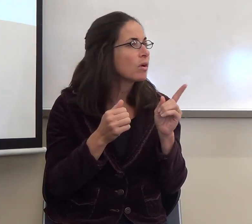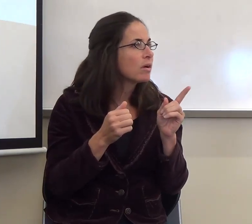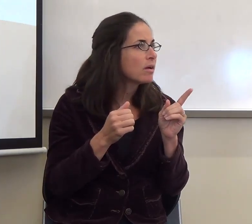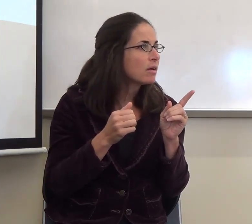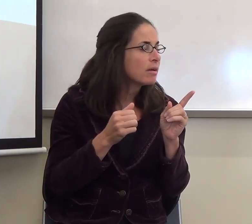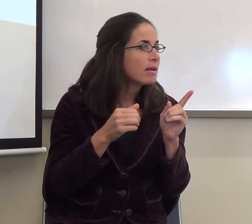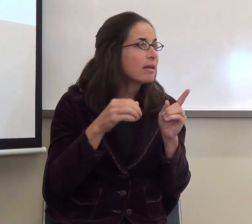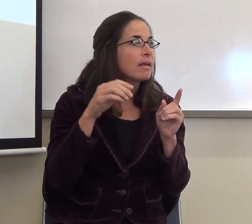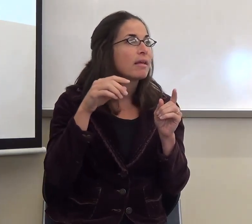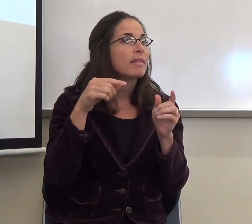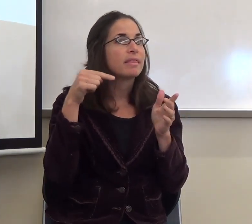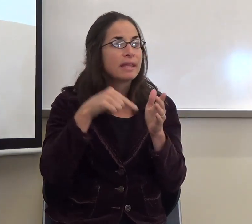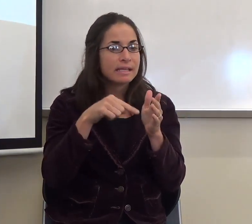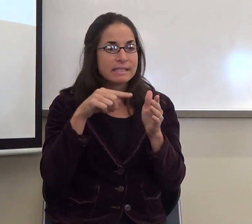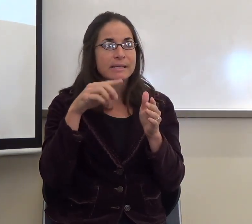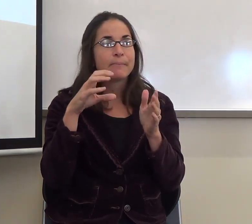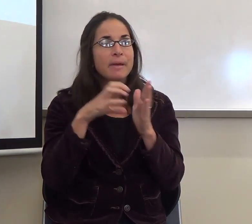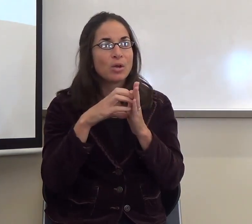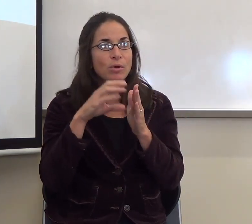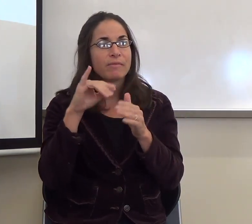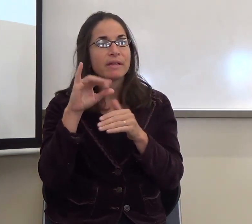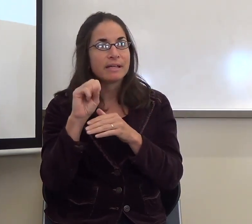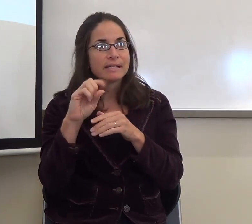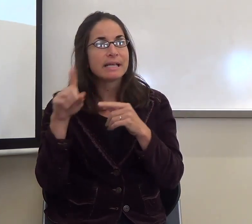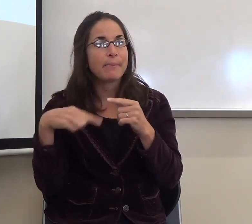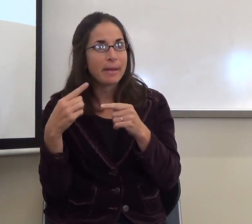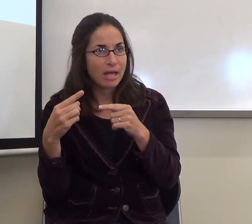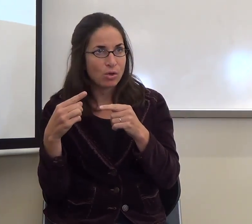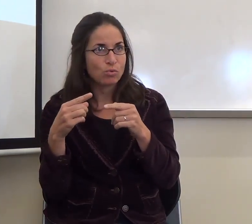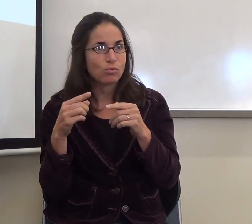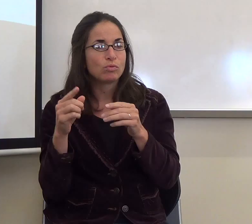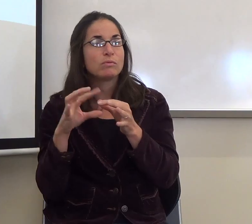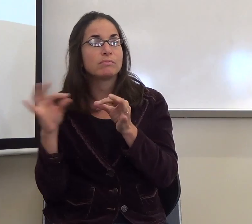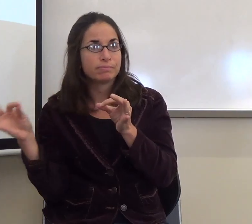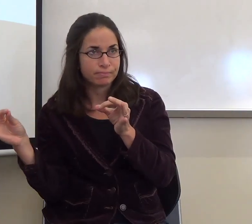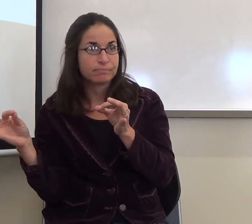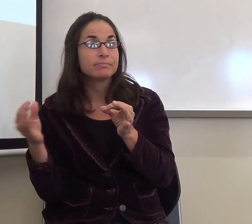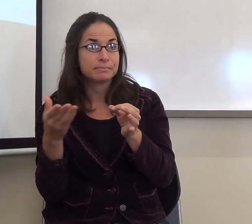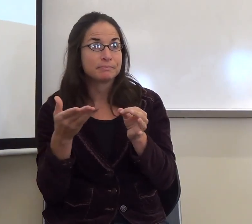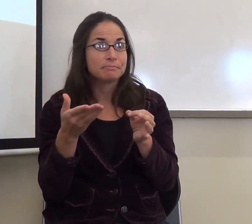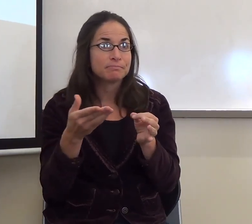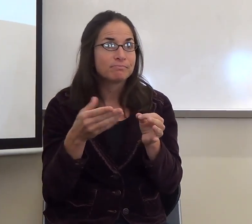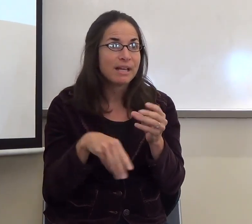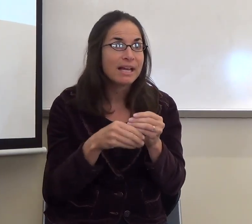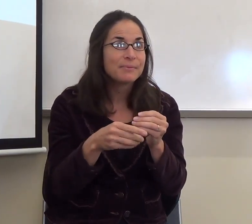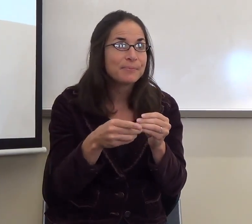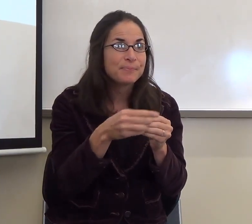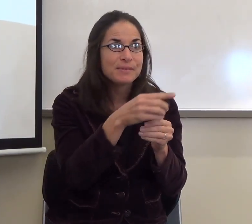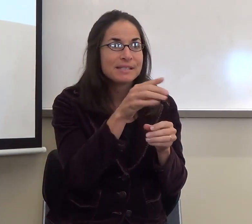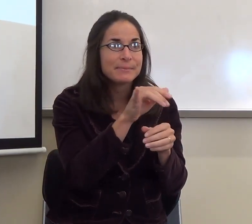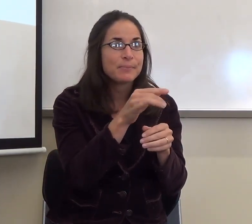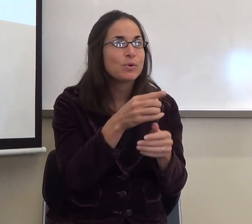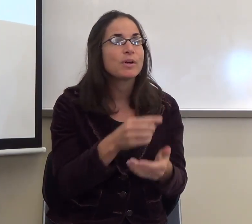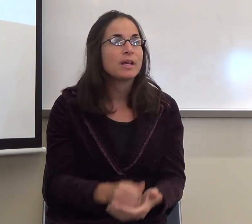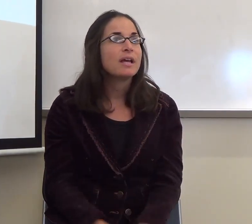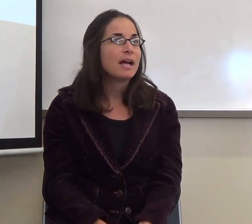This paragraph is about, okay? Yes, Sandra, what were you going to say, Sandra? I